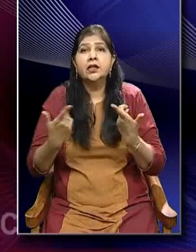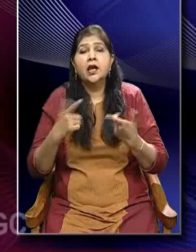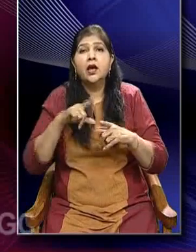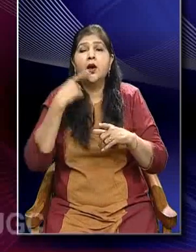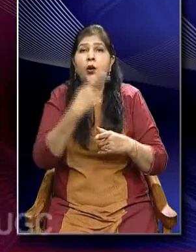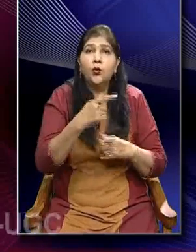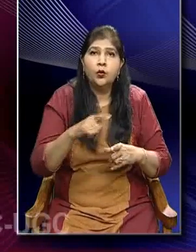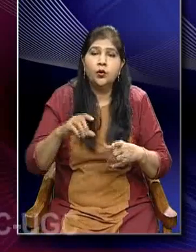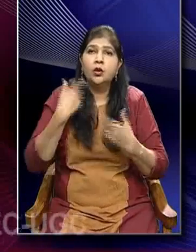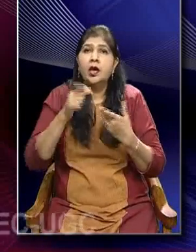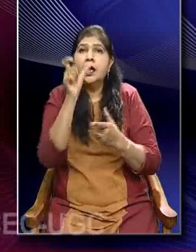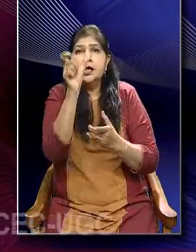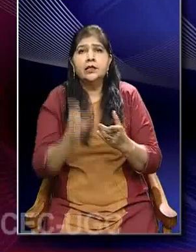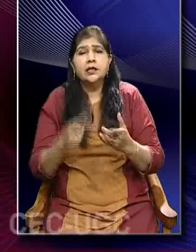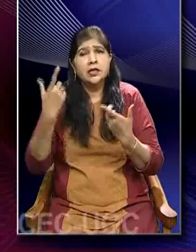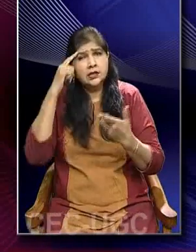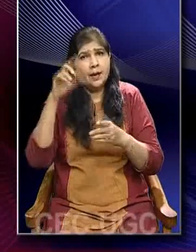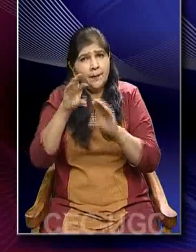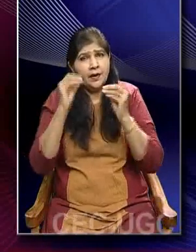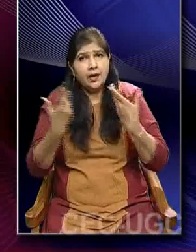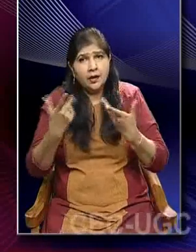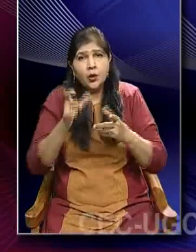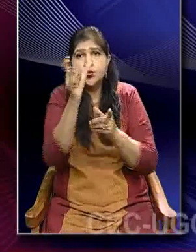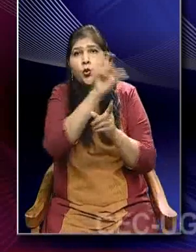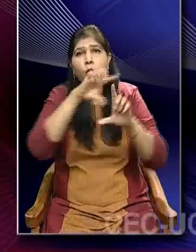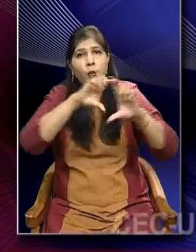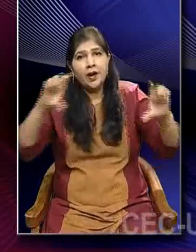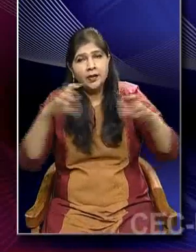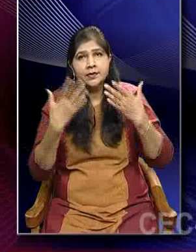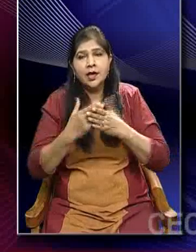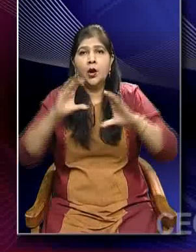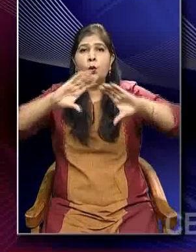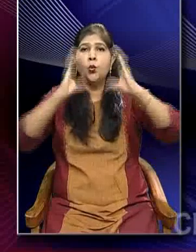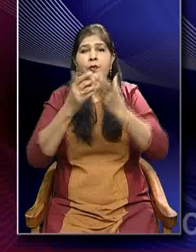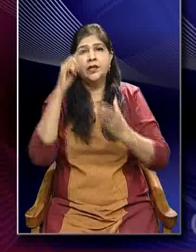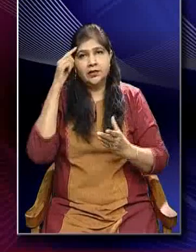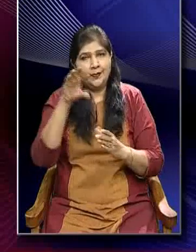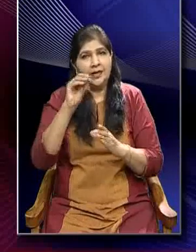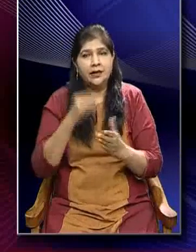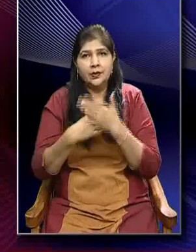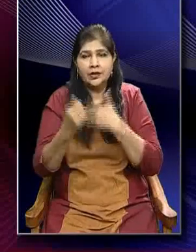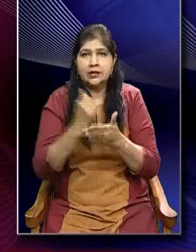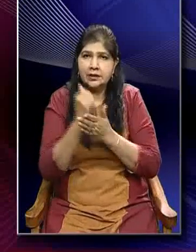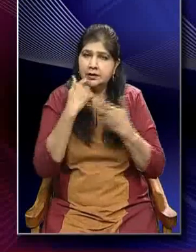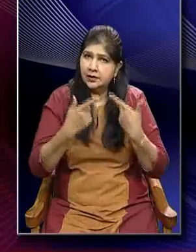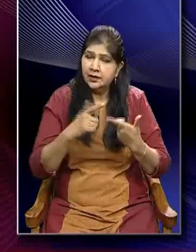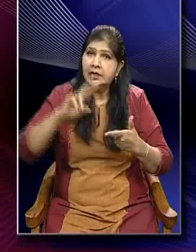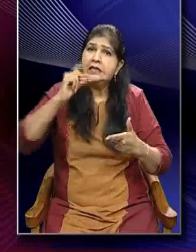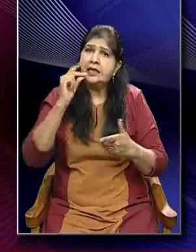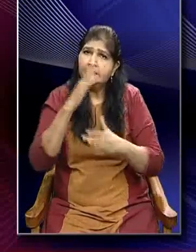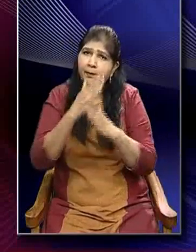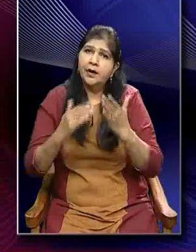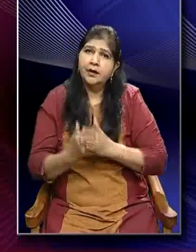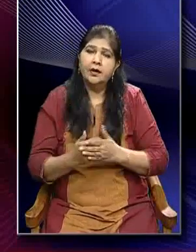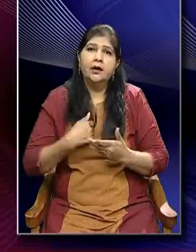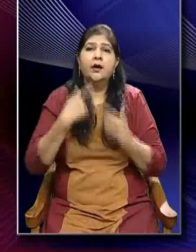of the concept of globalization. In the second part,